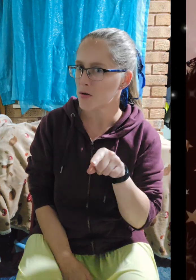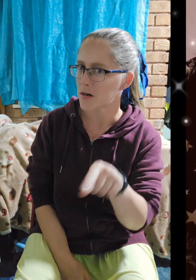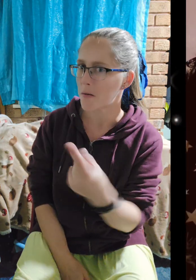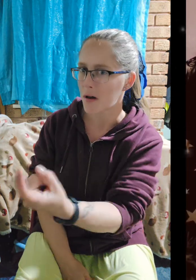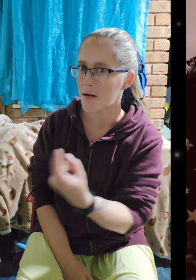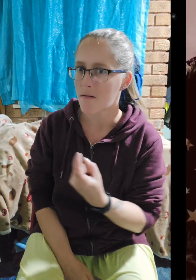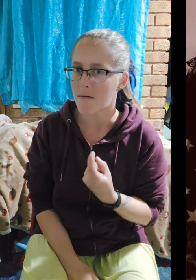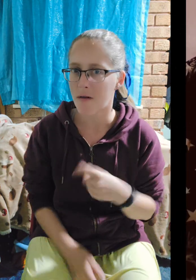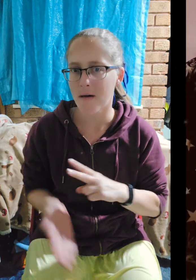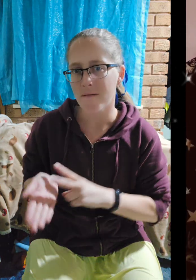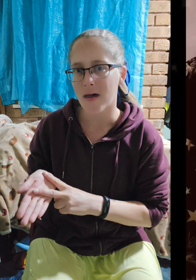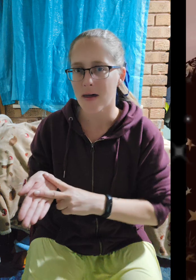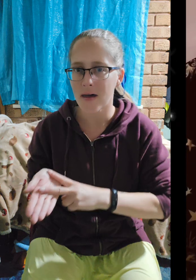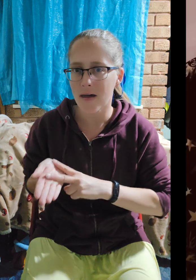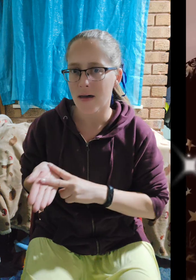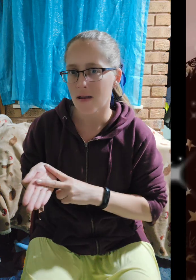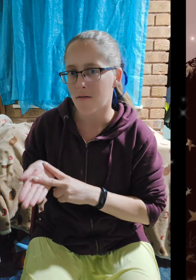Why don't you come on over,